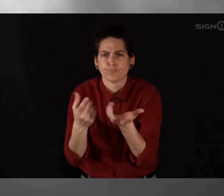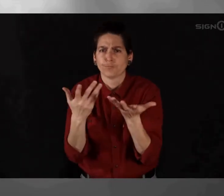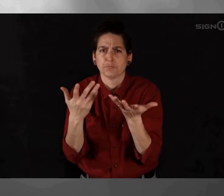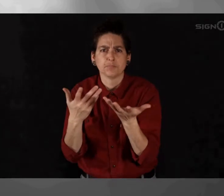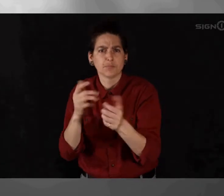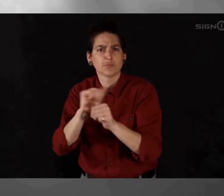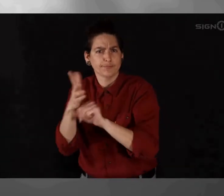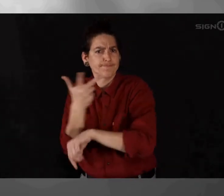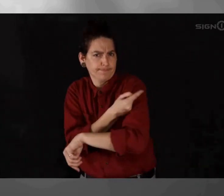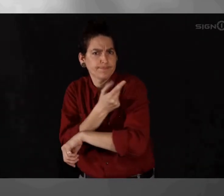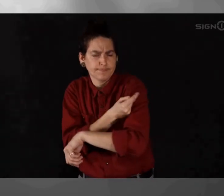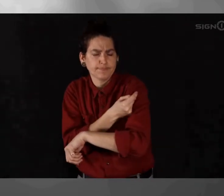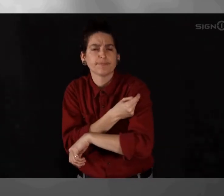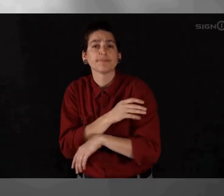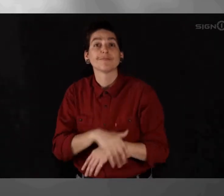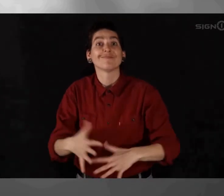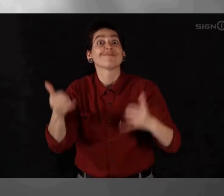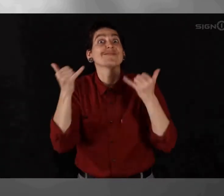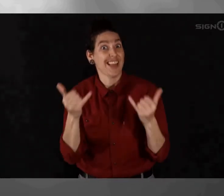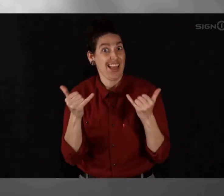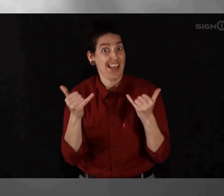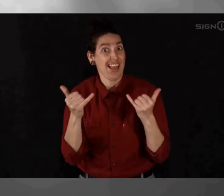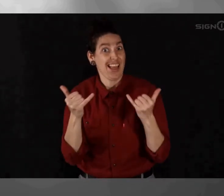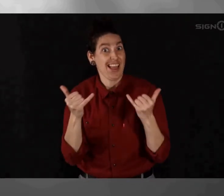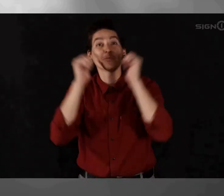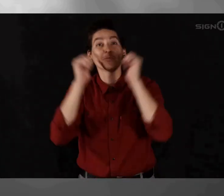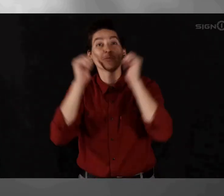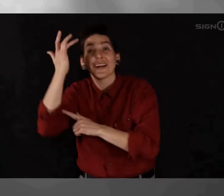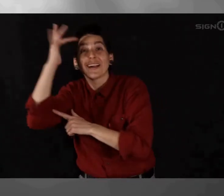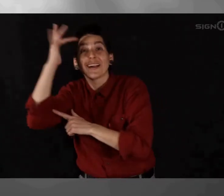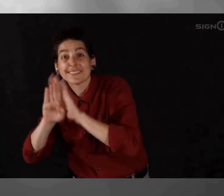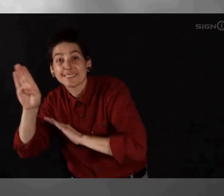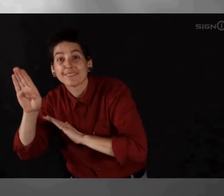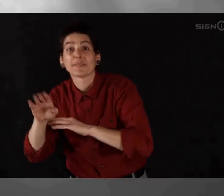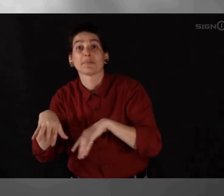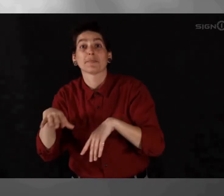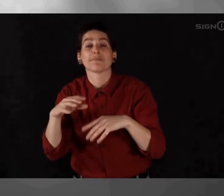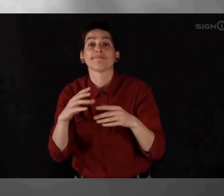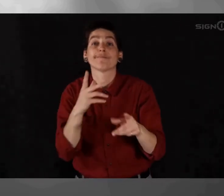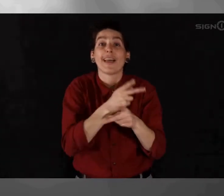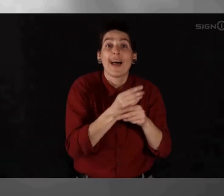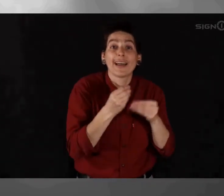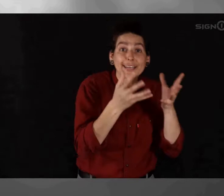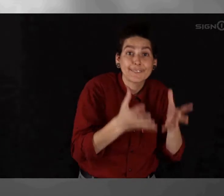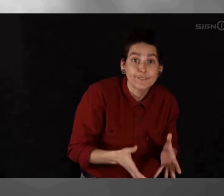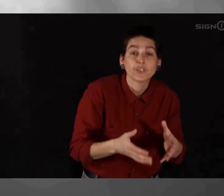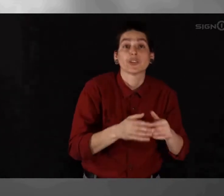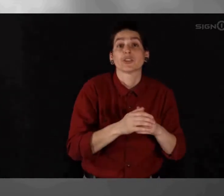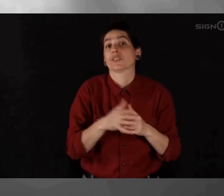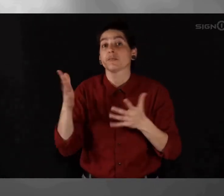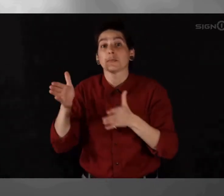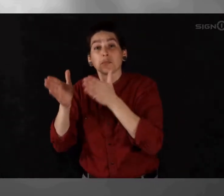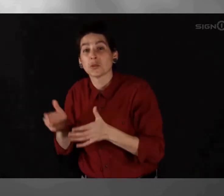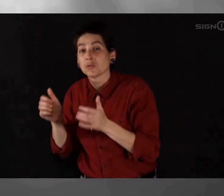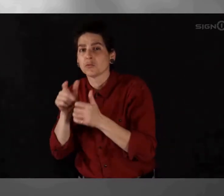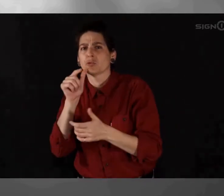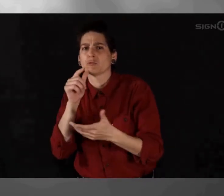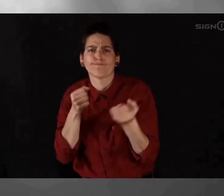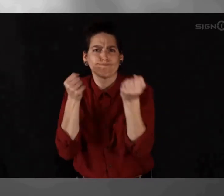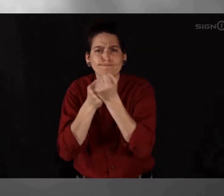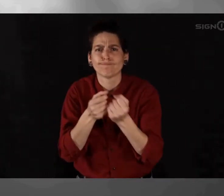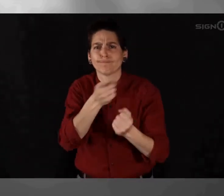responders, people living in nursing facilities, people over 65 years old and their caregivers have been first in line to get the